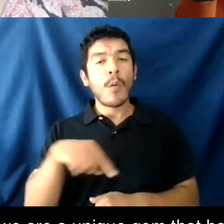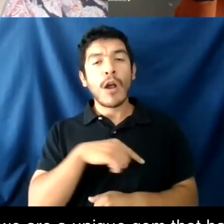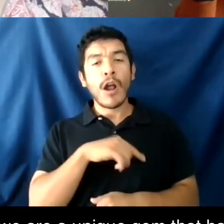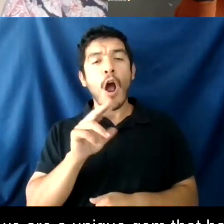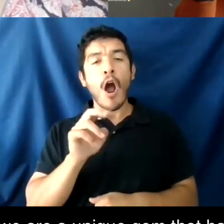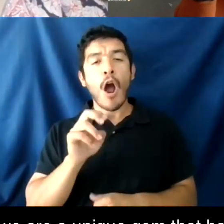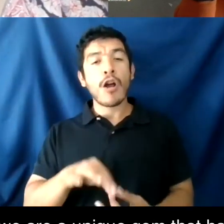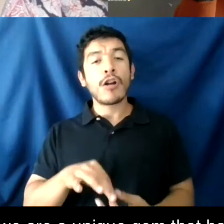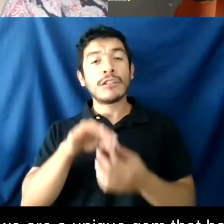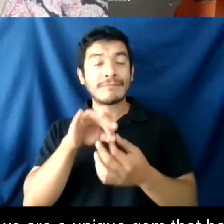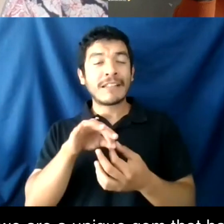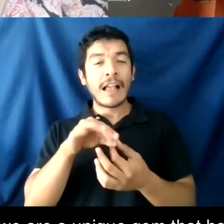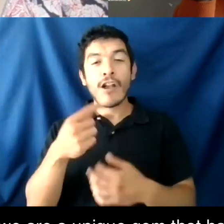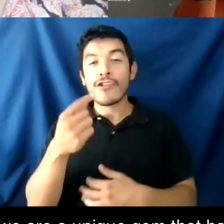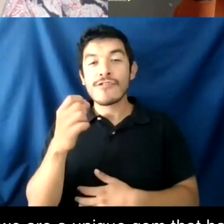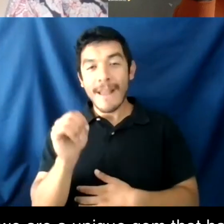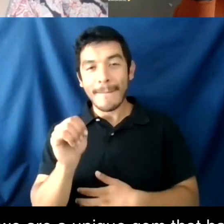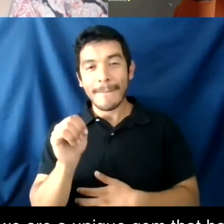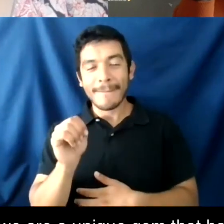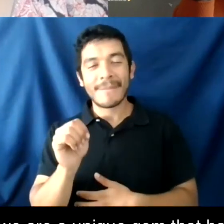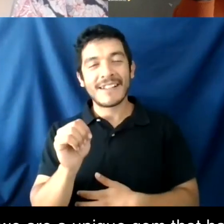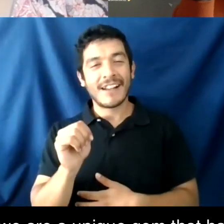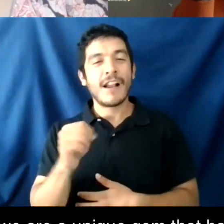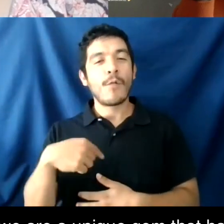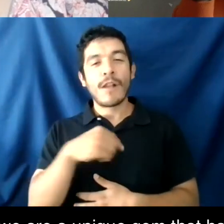we are a unique gem that has like